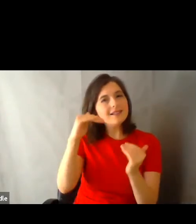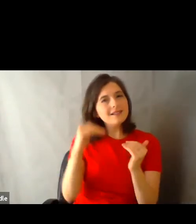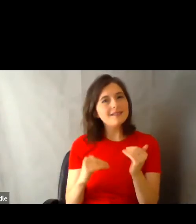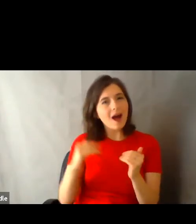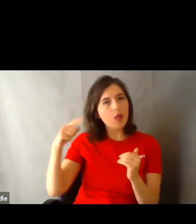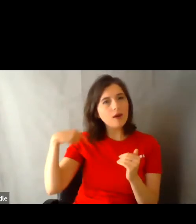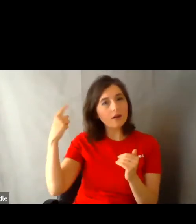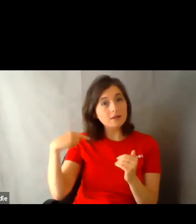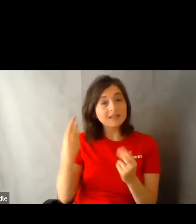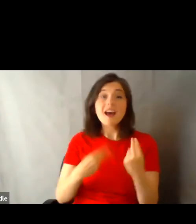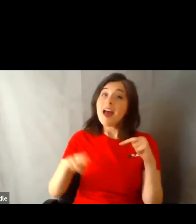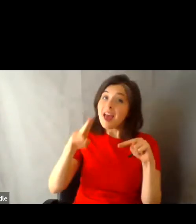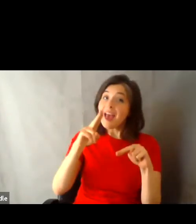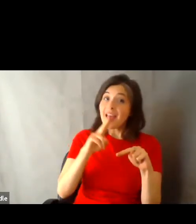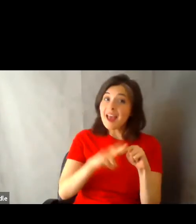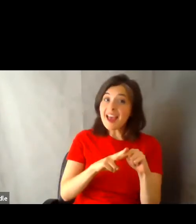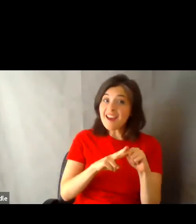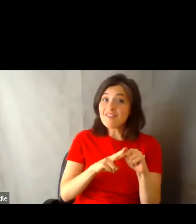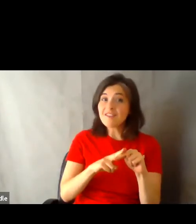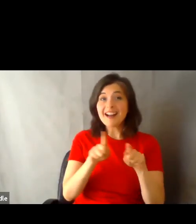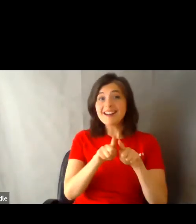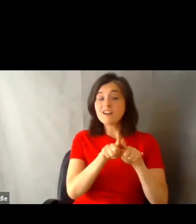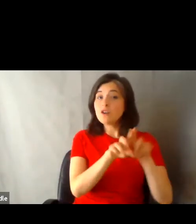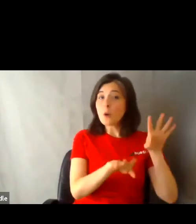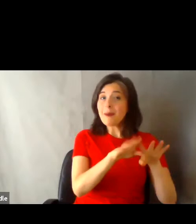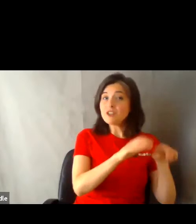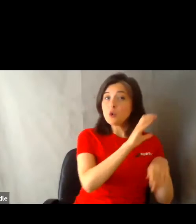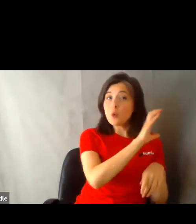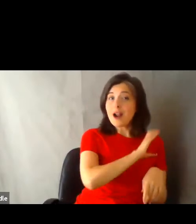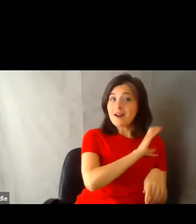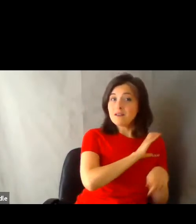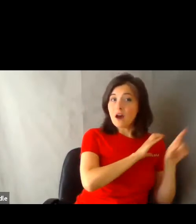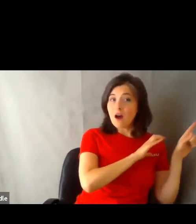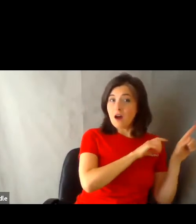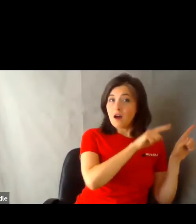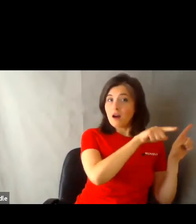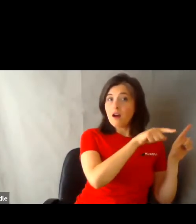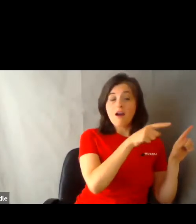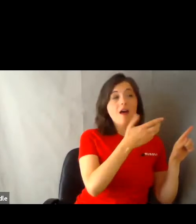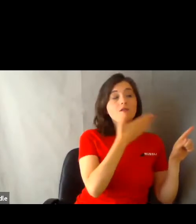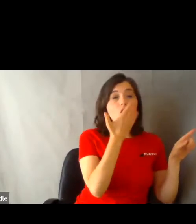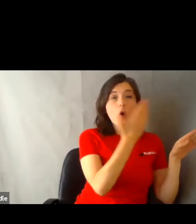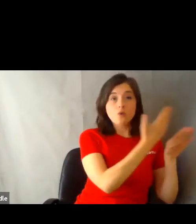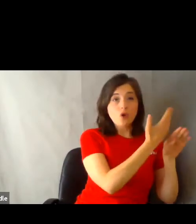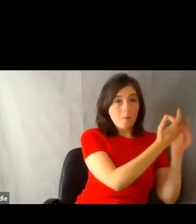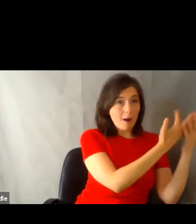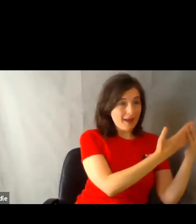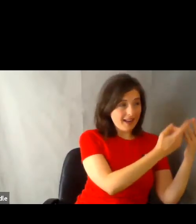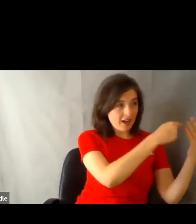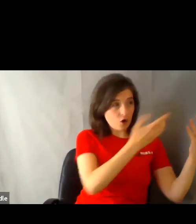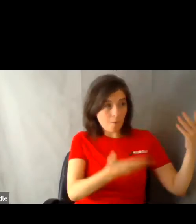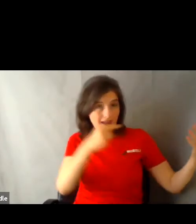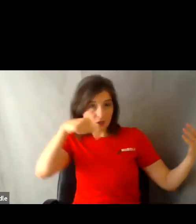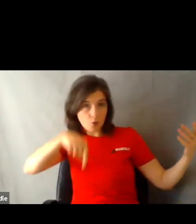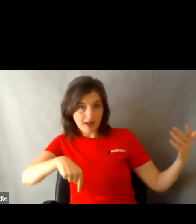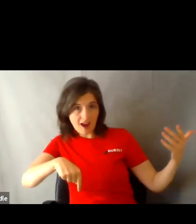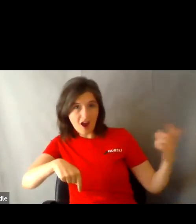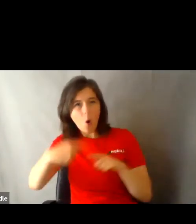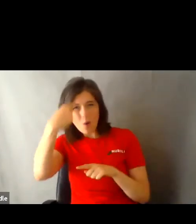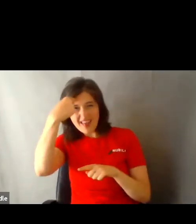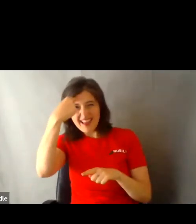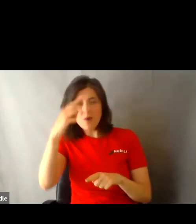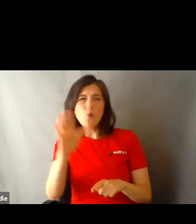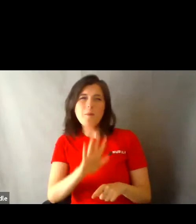unemployment that we're seeing in places like Canada and the US, once the furlough scheme's gone, there's going to be about 30,000 people